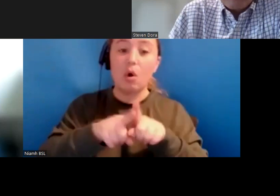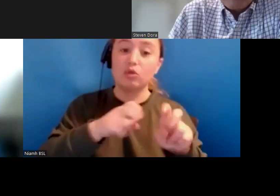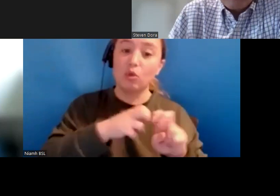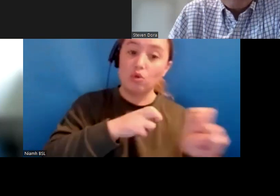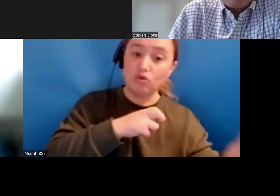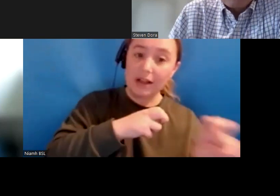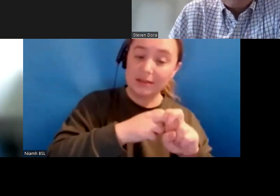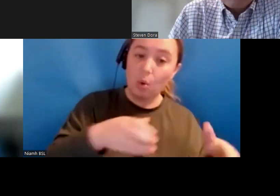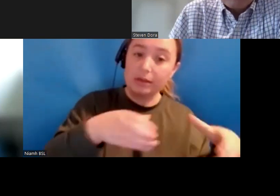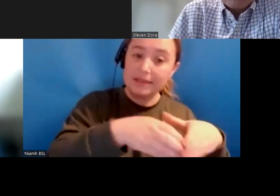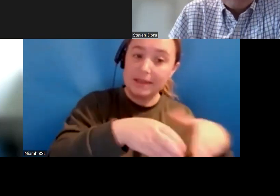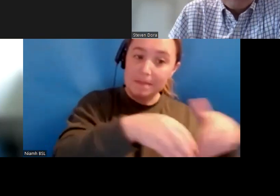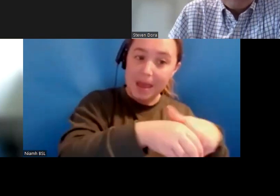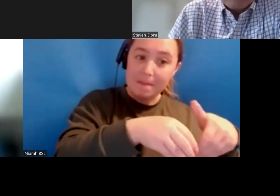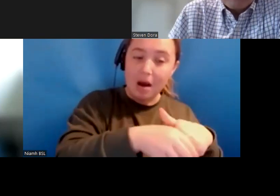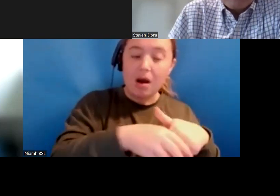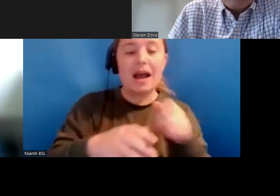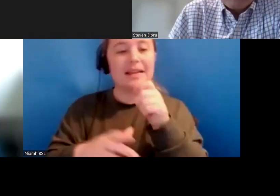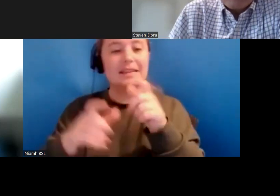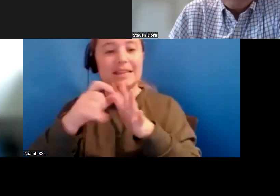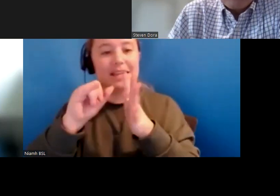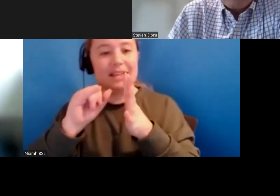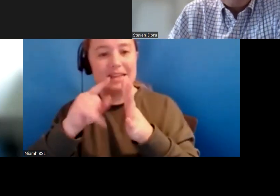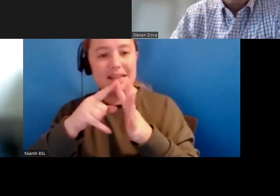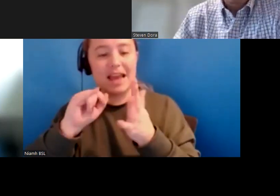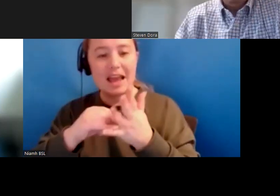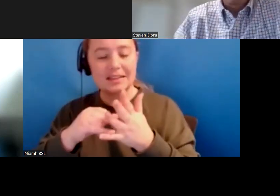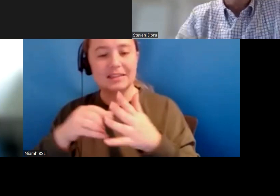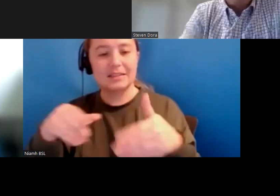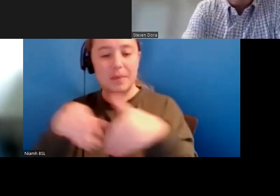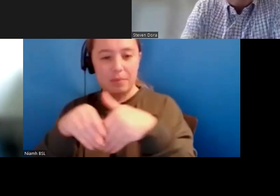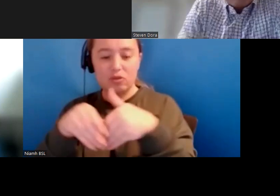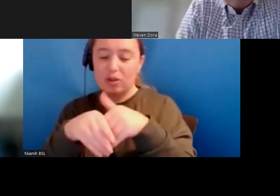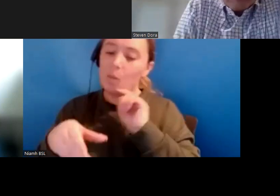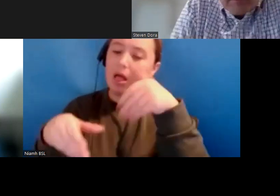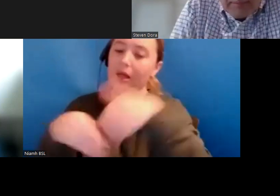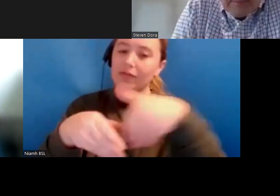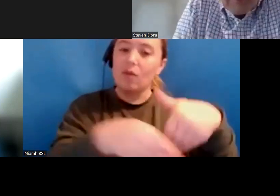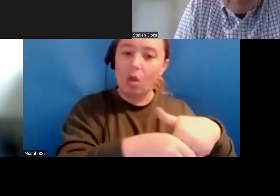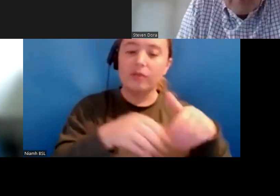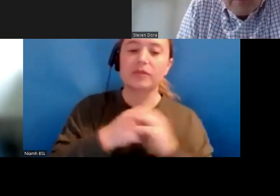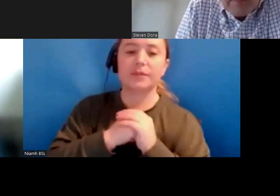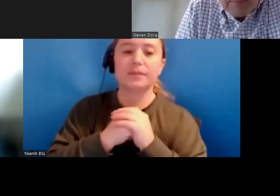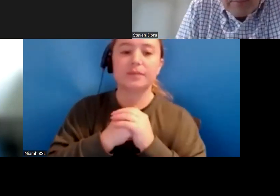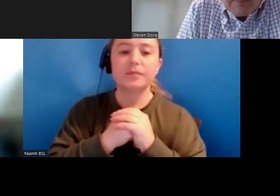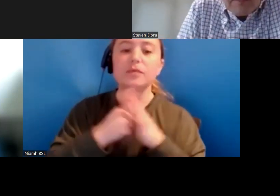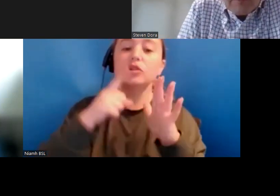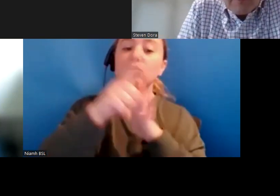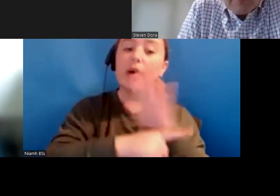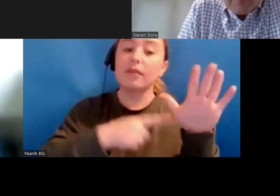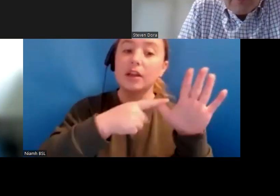I will just briefly introduce you to our facilitators. From the Disability Equality Scotland team, we have James